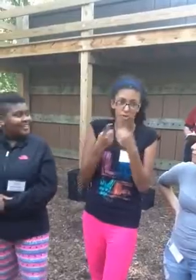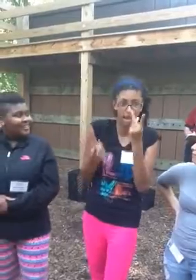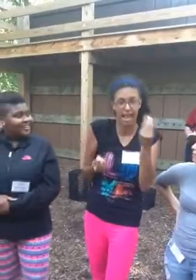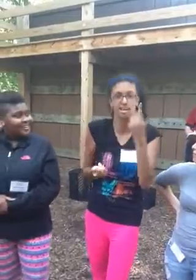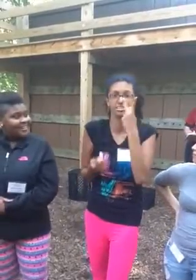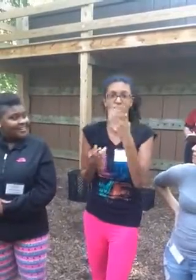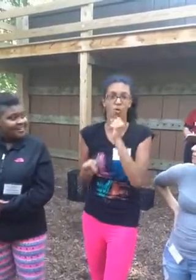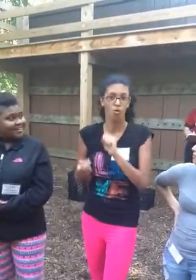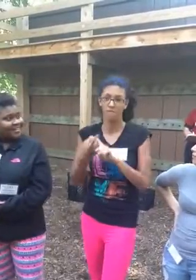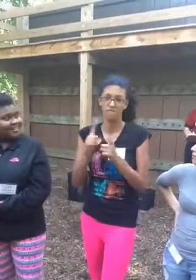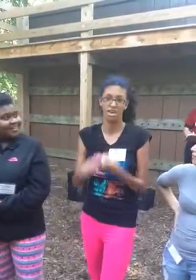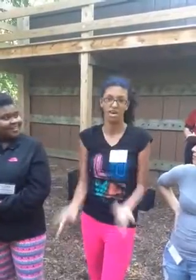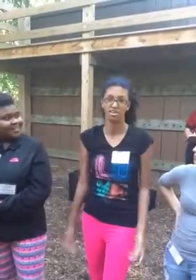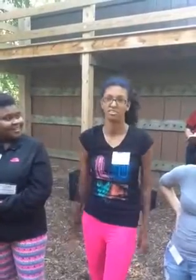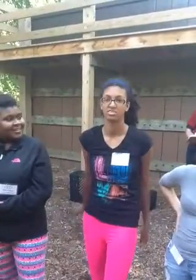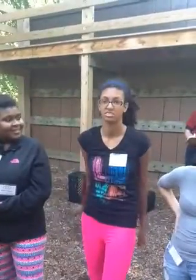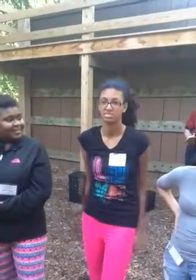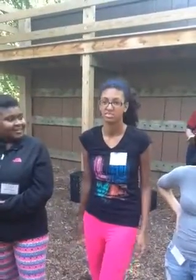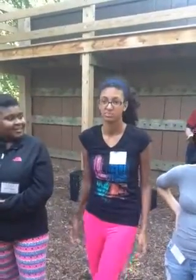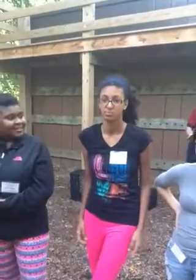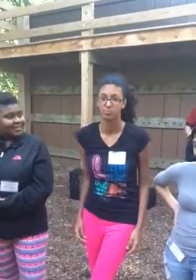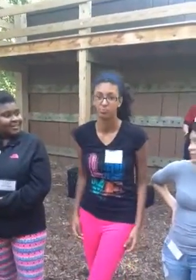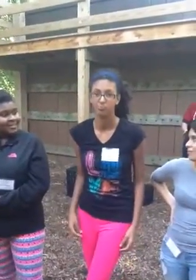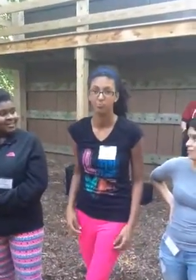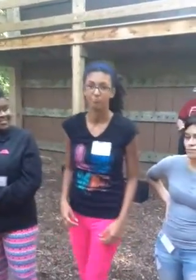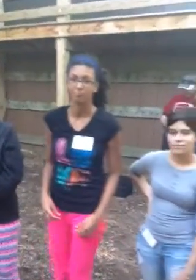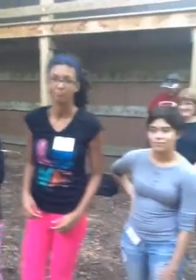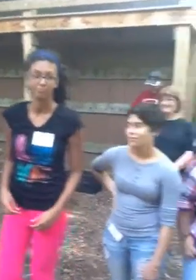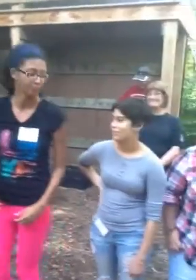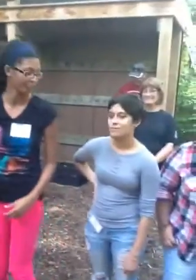also meeting new friends and seeing old friends.